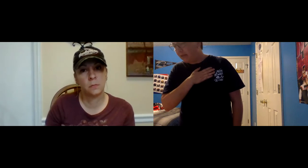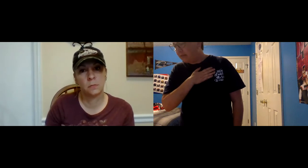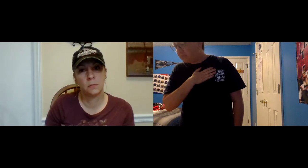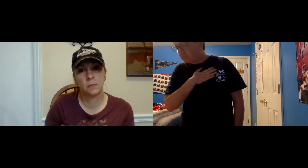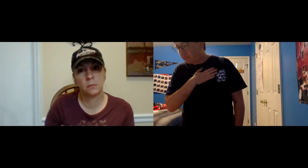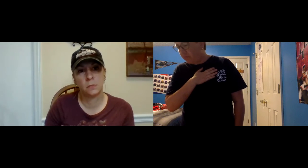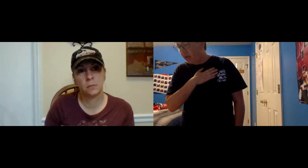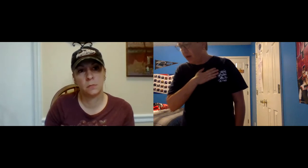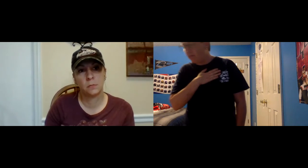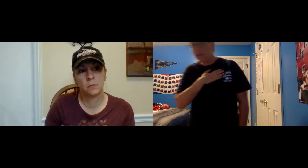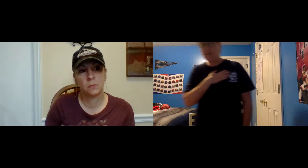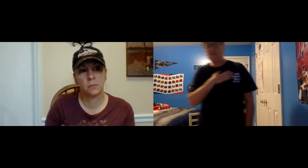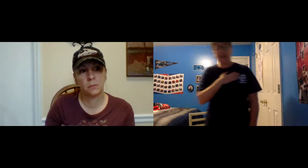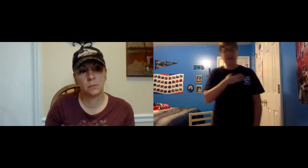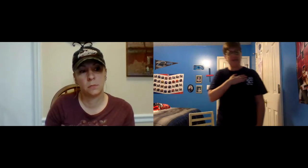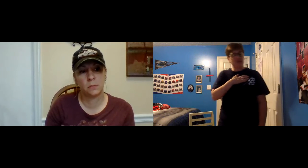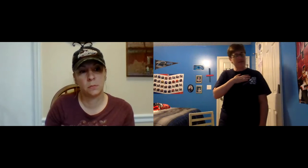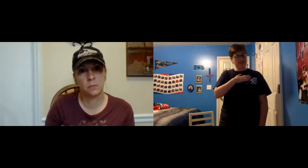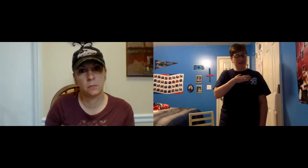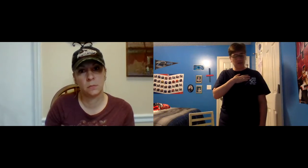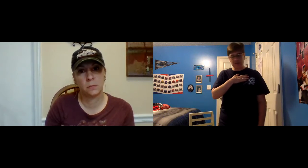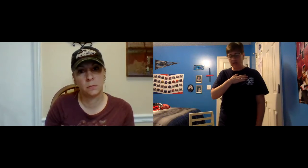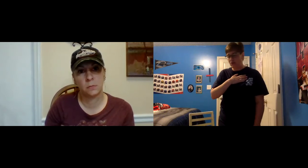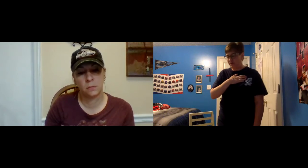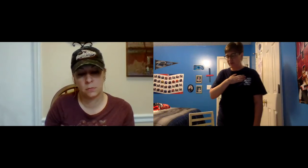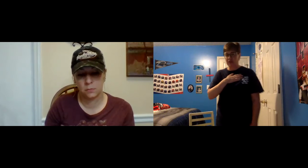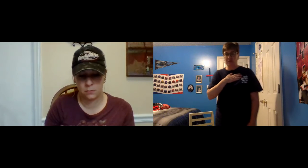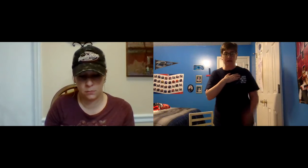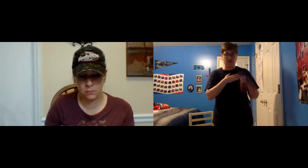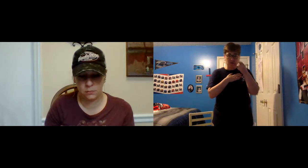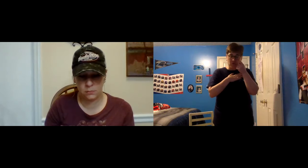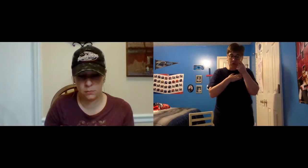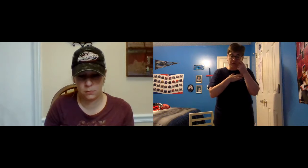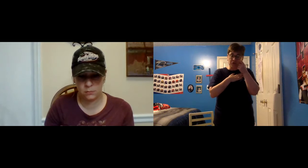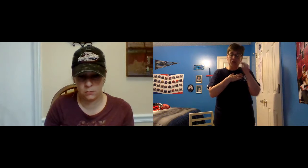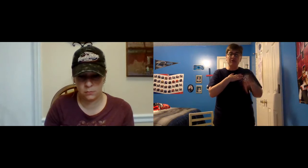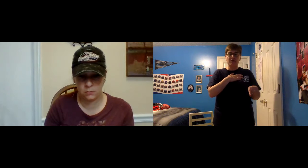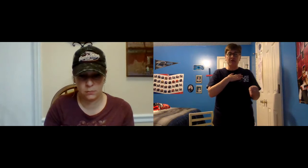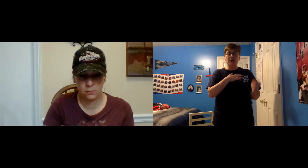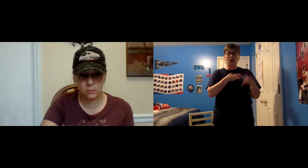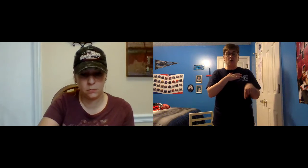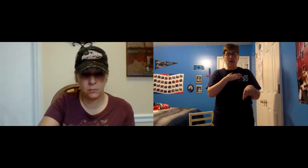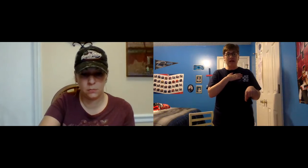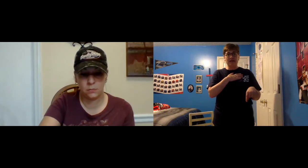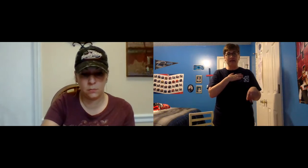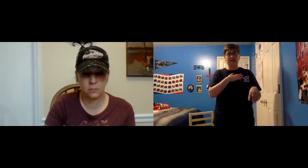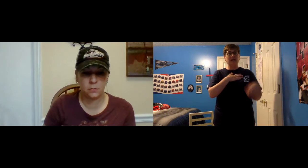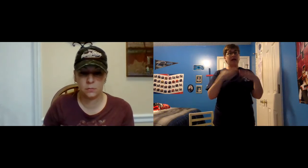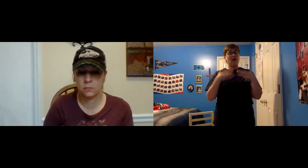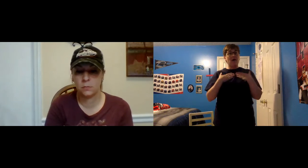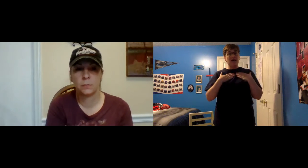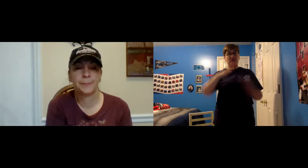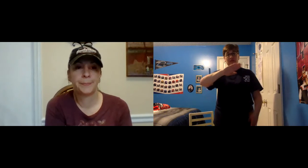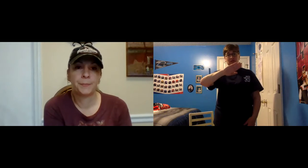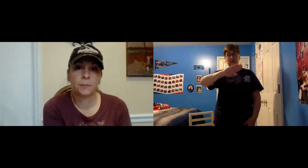Excuse me. And then you've got never. And I feel like I know we've talked about never before. There's 2 different ways.